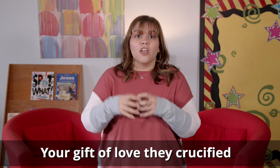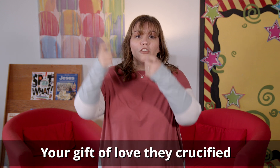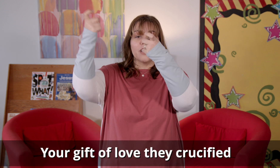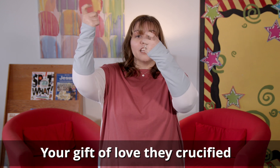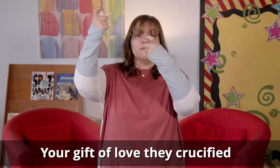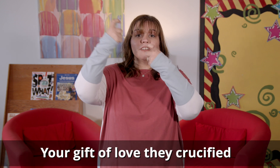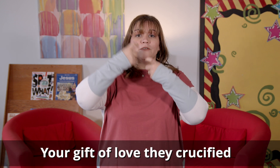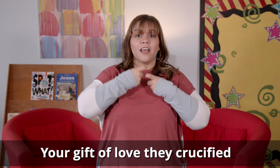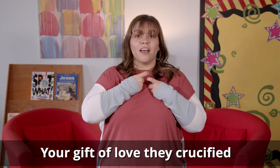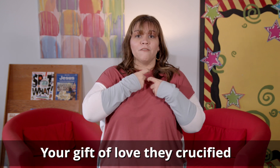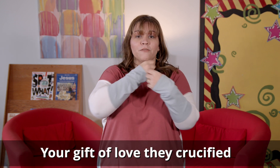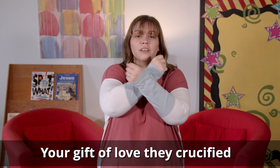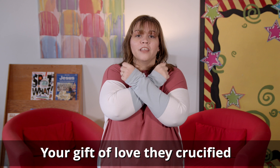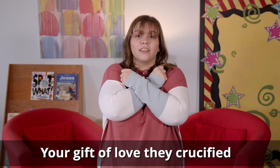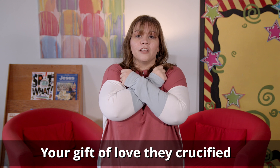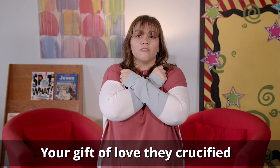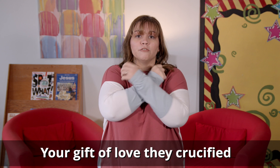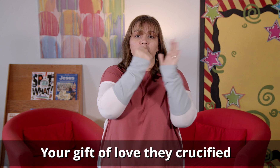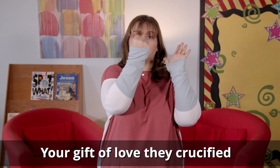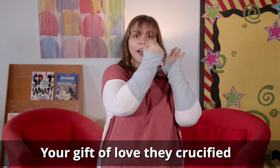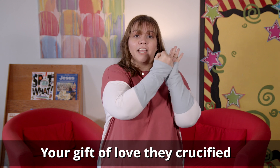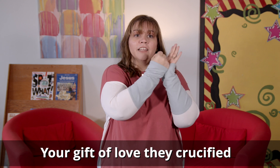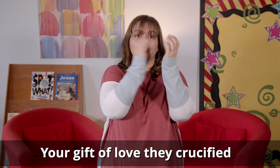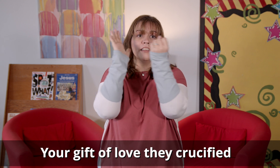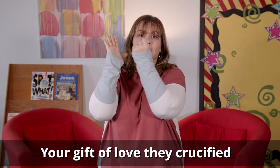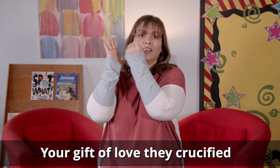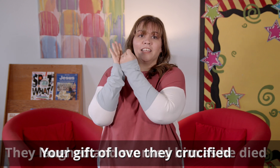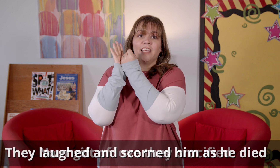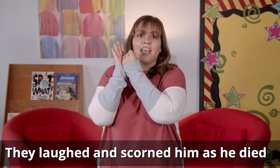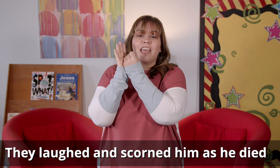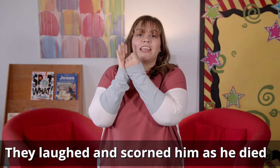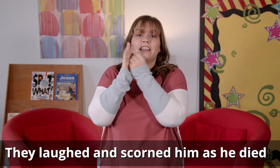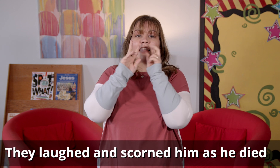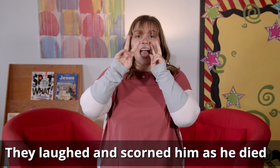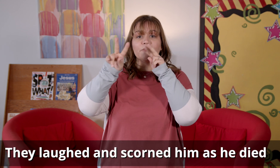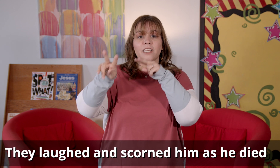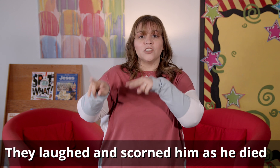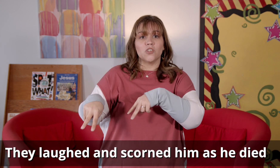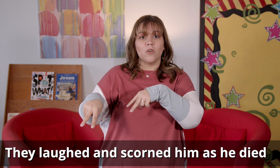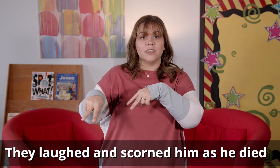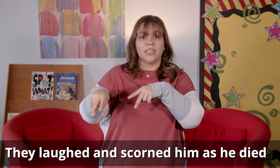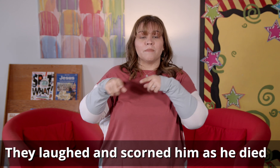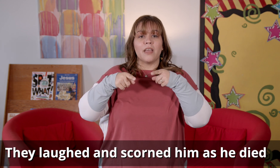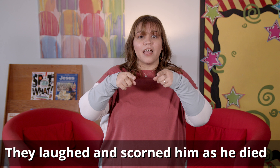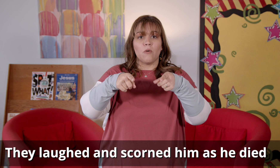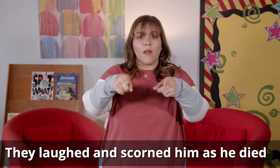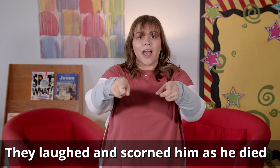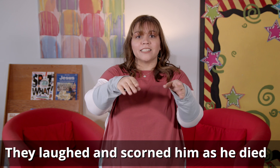Your gift of love, they crucified. They laughed and scorned him as